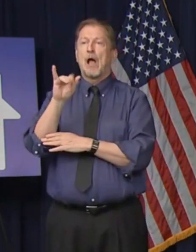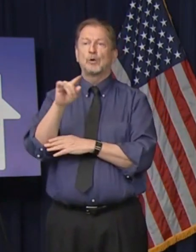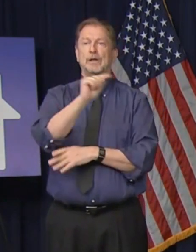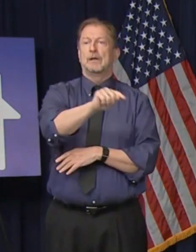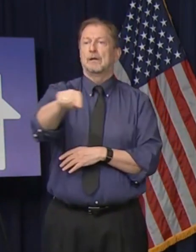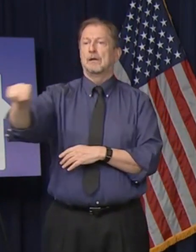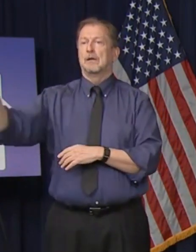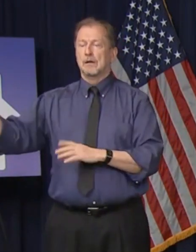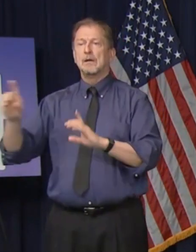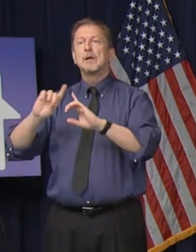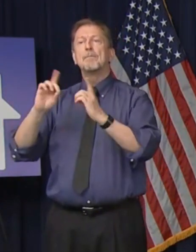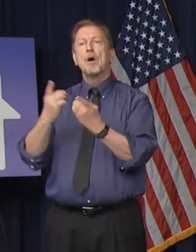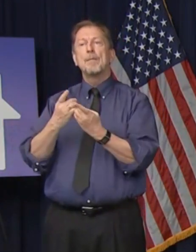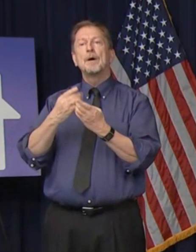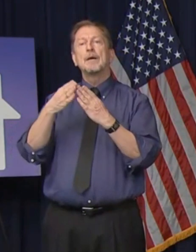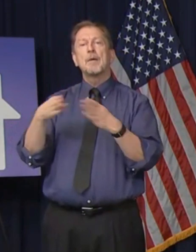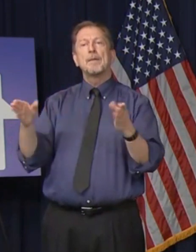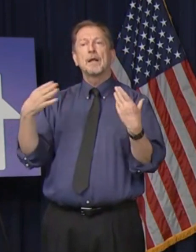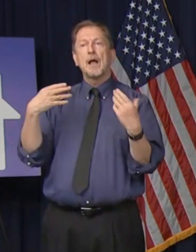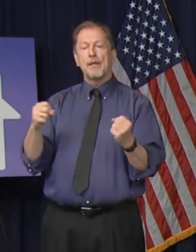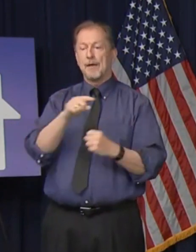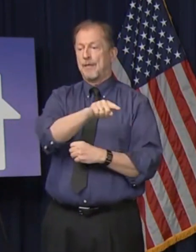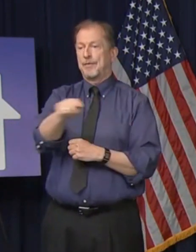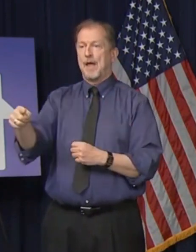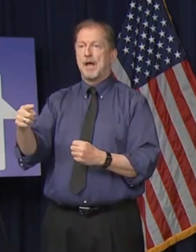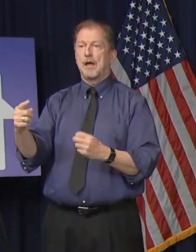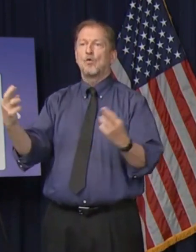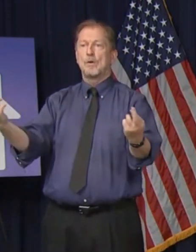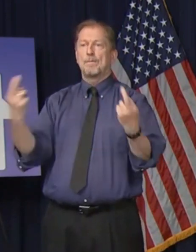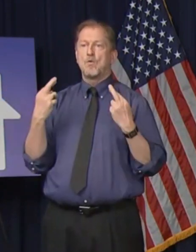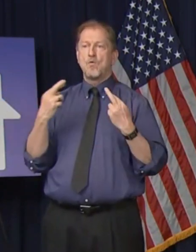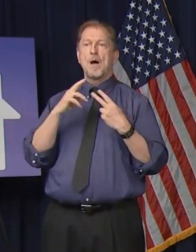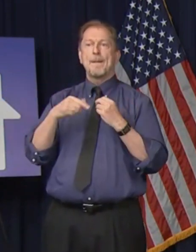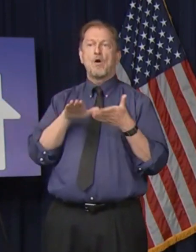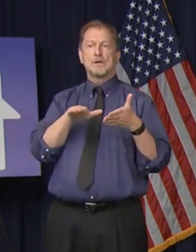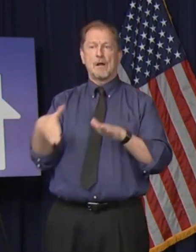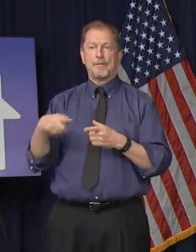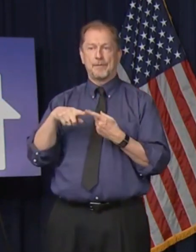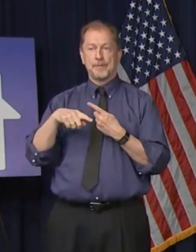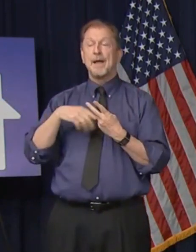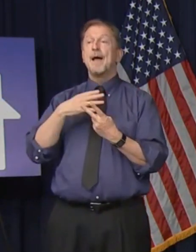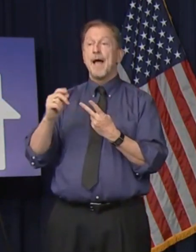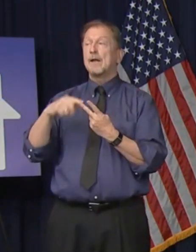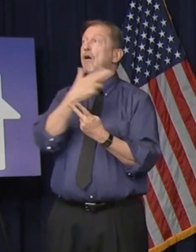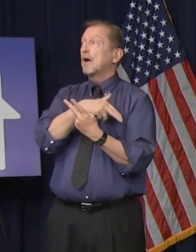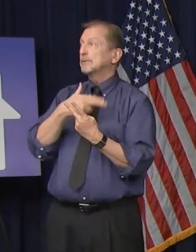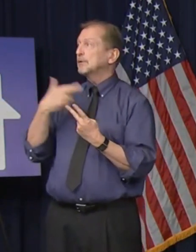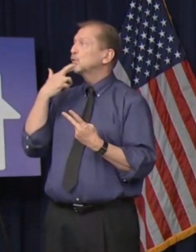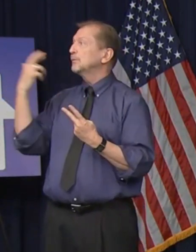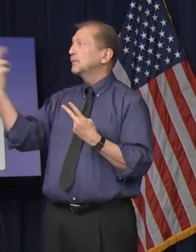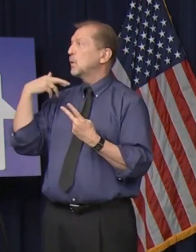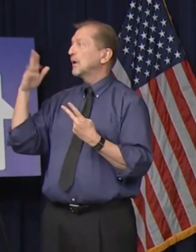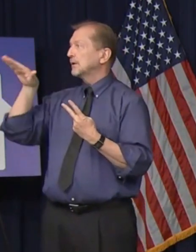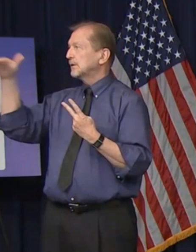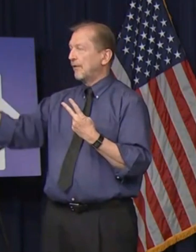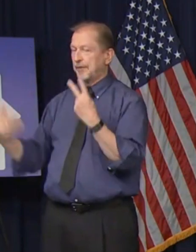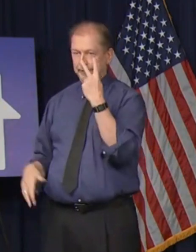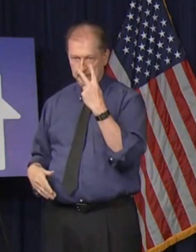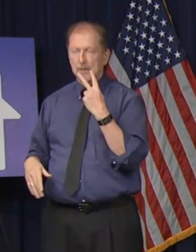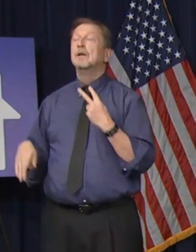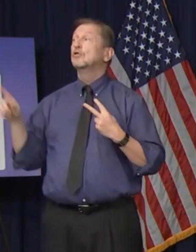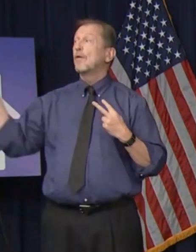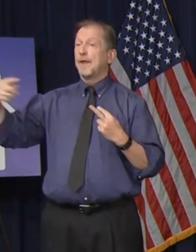health about the deaths that occur. We also get them from hospitals, but the deaths that occur in those